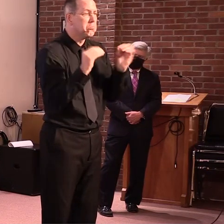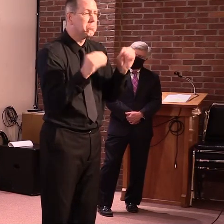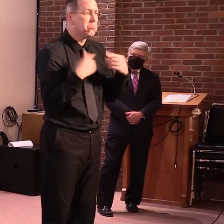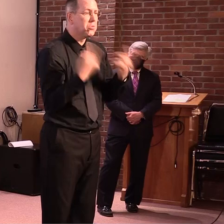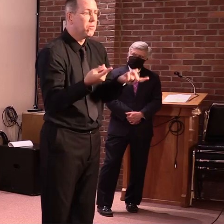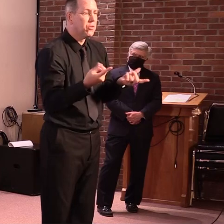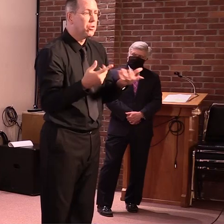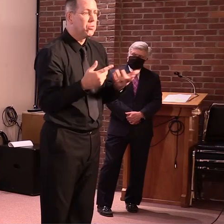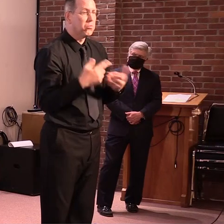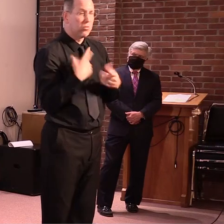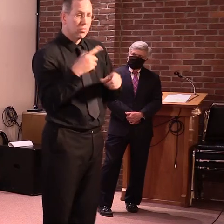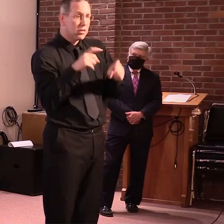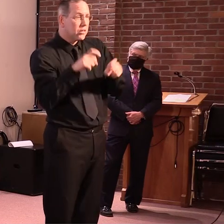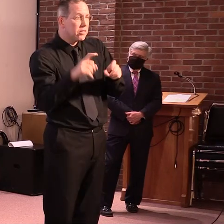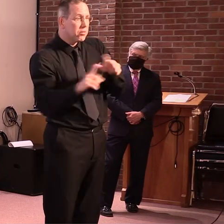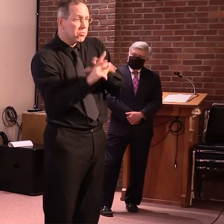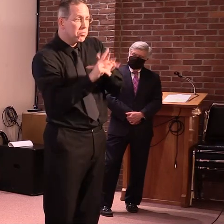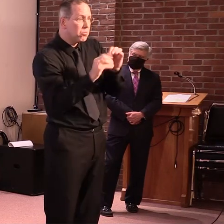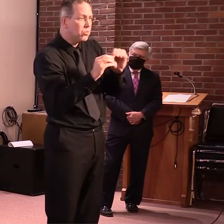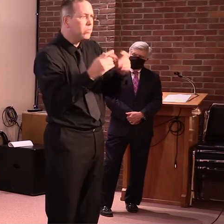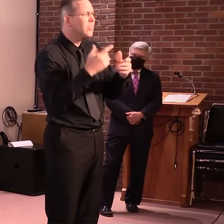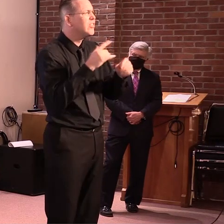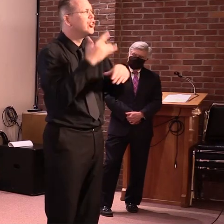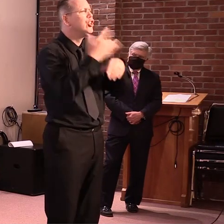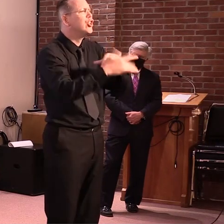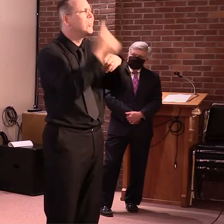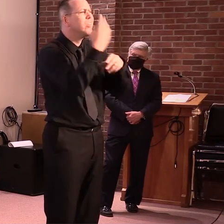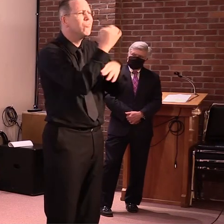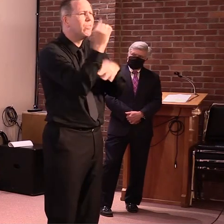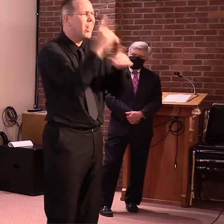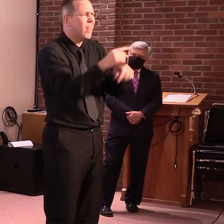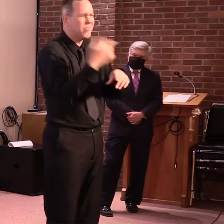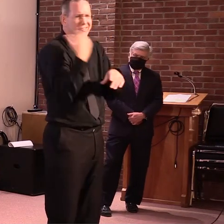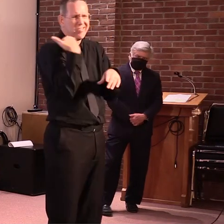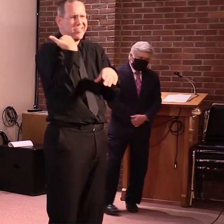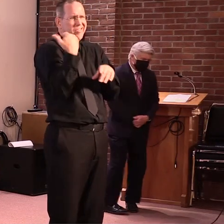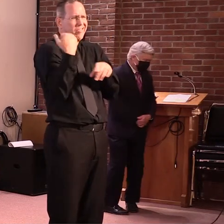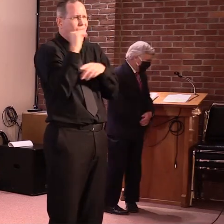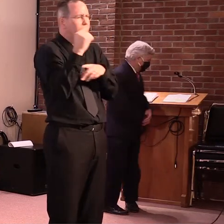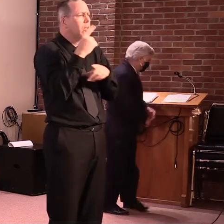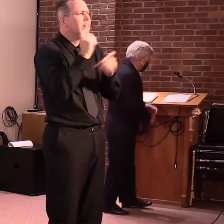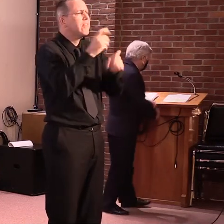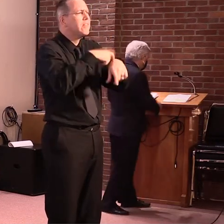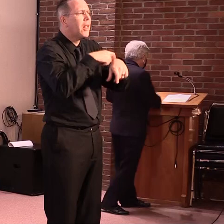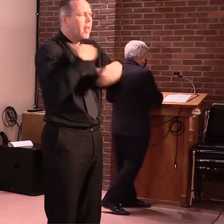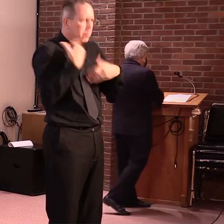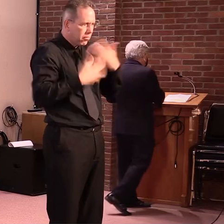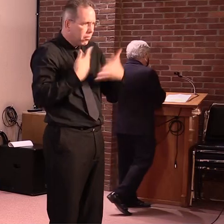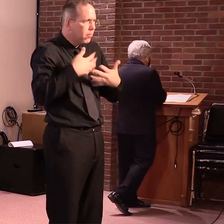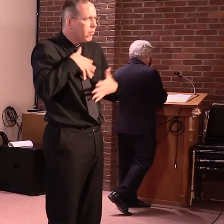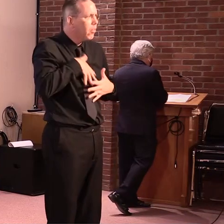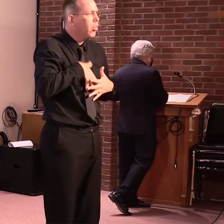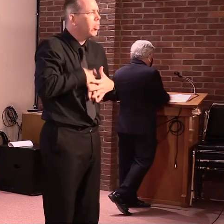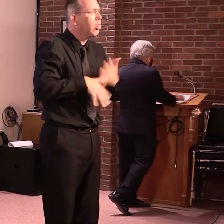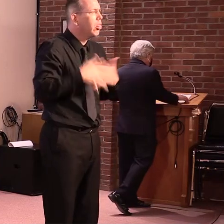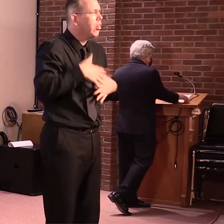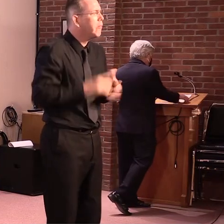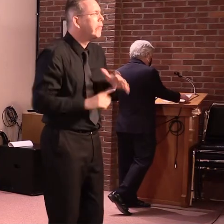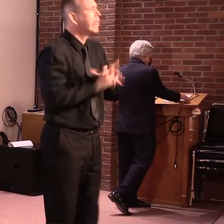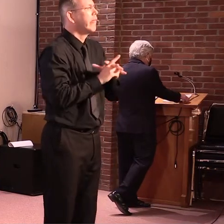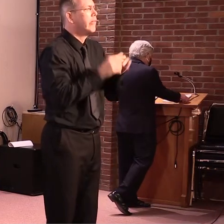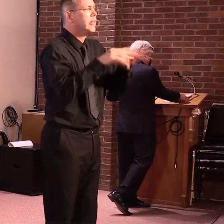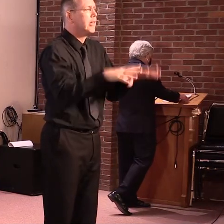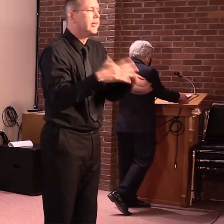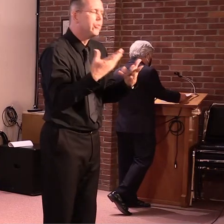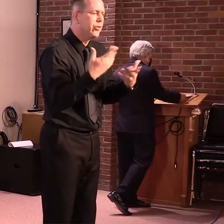it's still, okay, you know, it's still early. It could still happen. As Dr. Mm-hmm. Levine had said earlier, they're